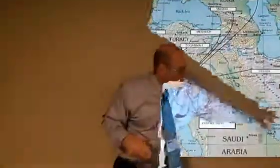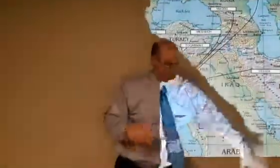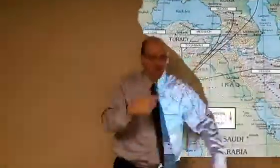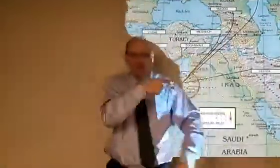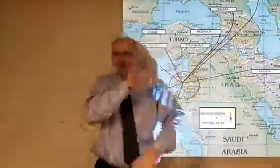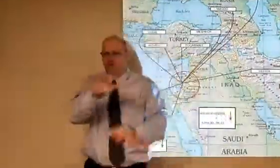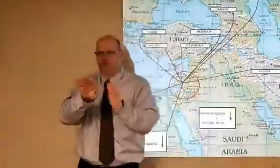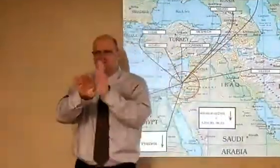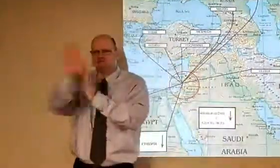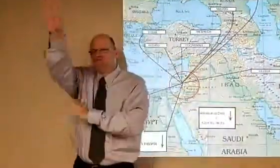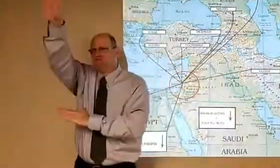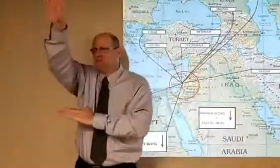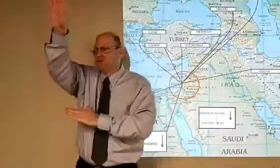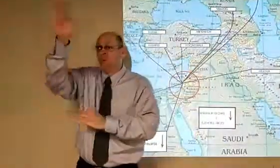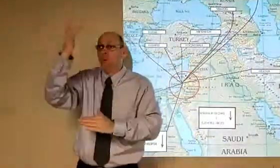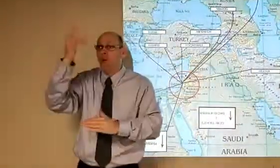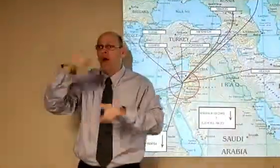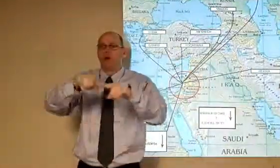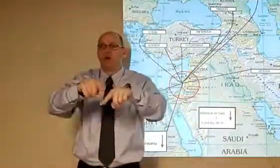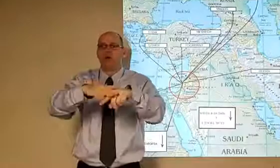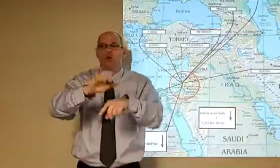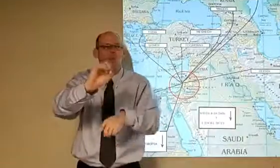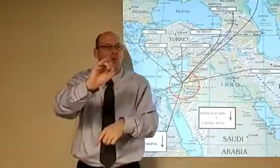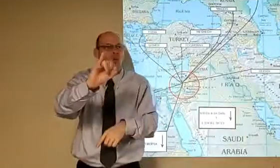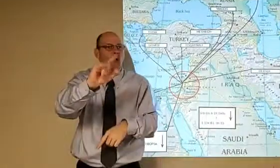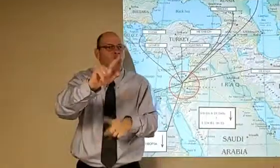now, but it's been developed.